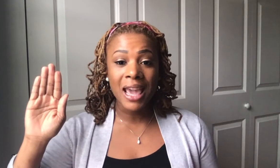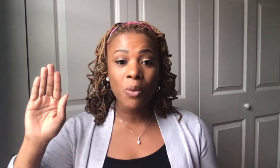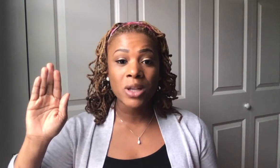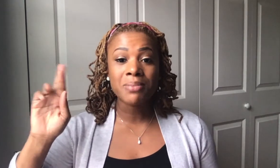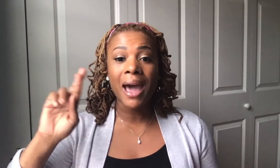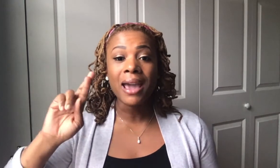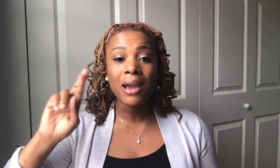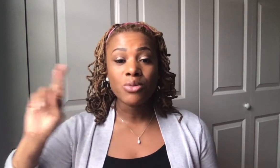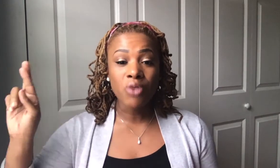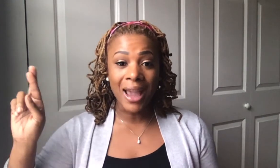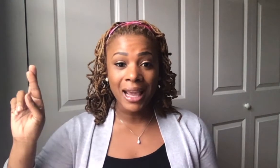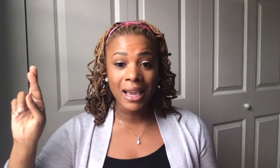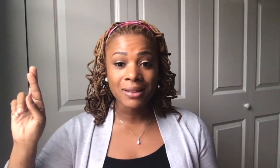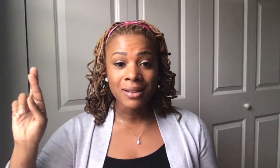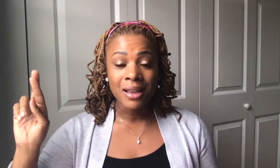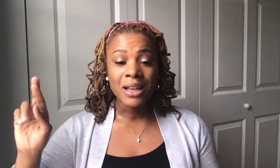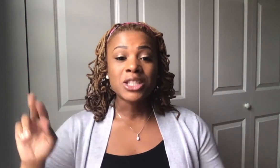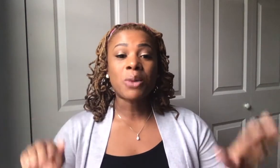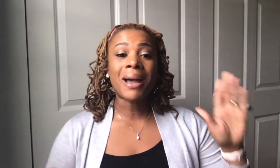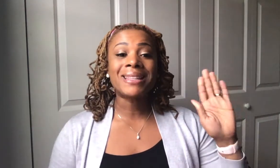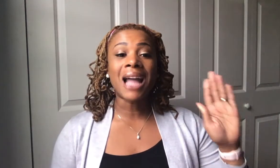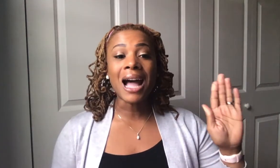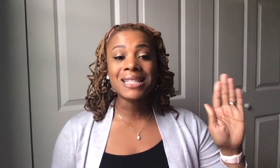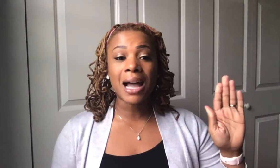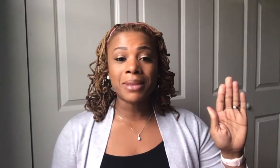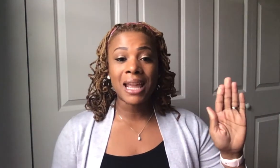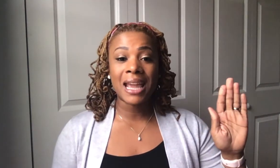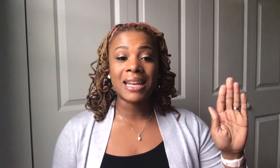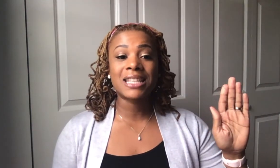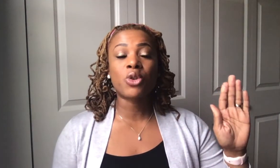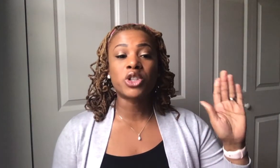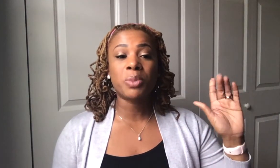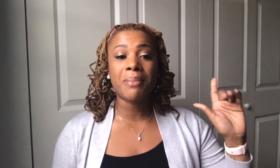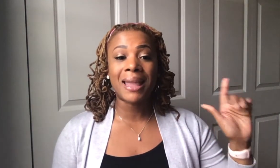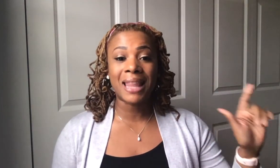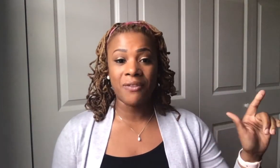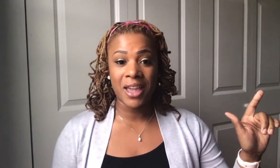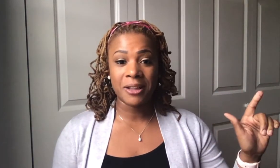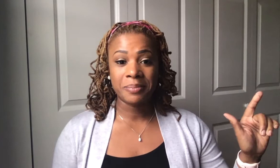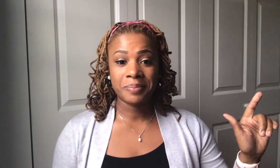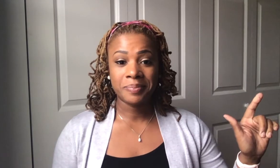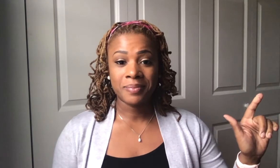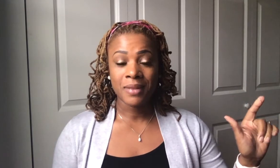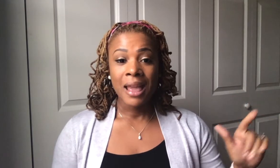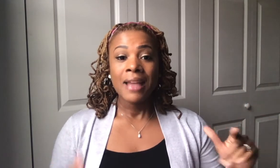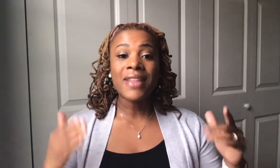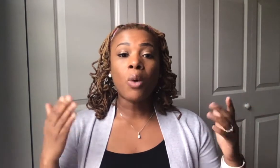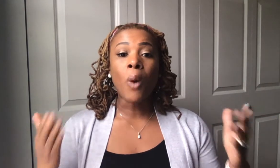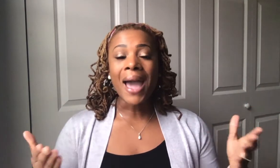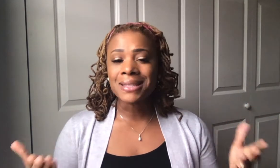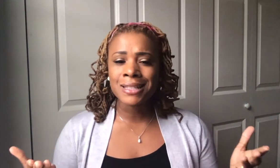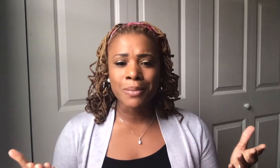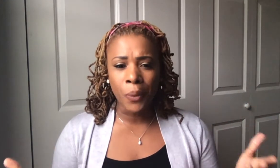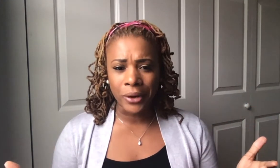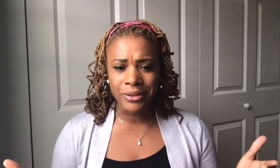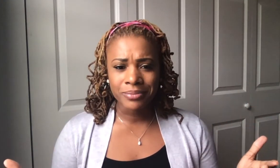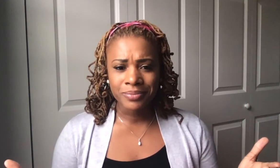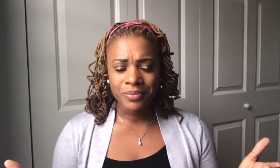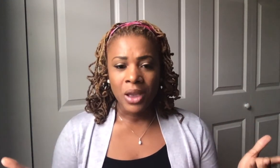was my right hand. So my non-dominant hand is going to be my left hand. Now, why is this important? Well,